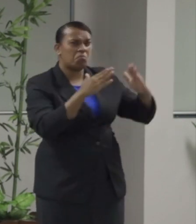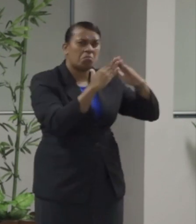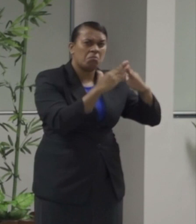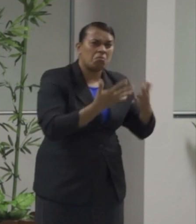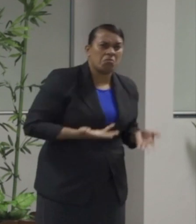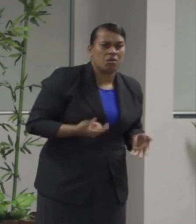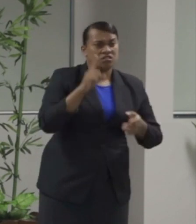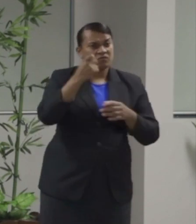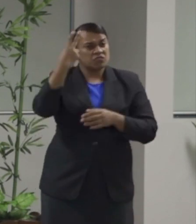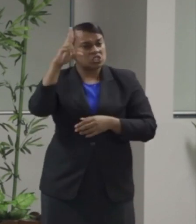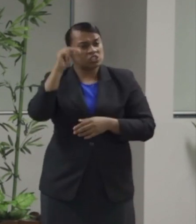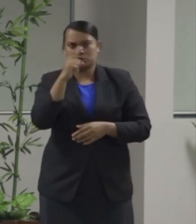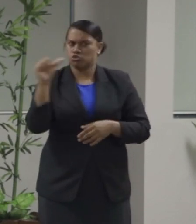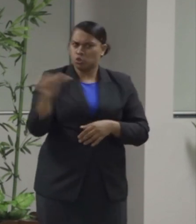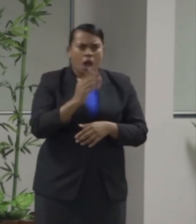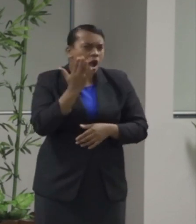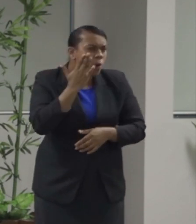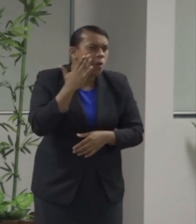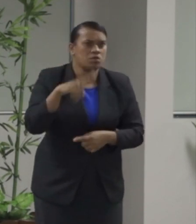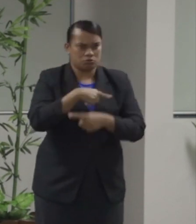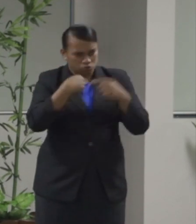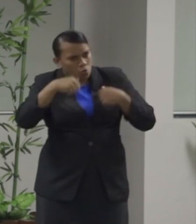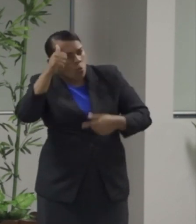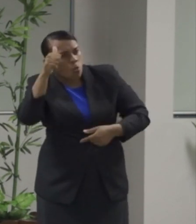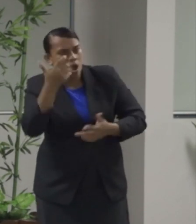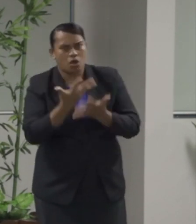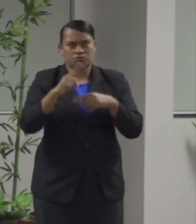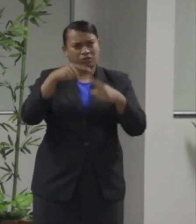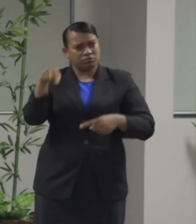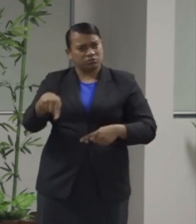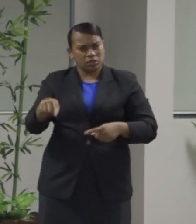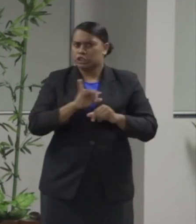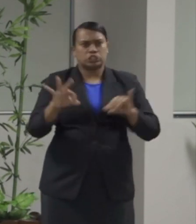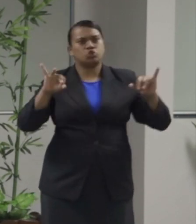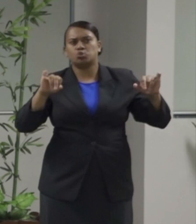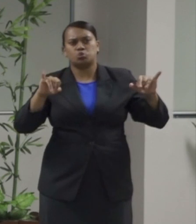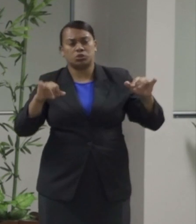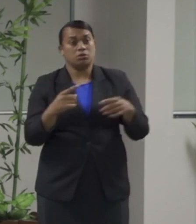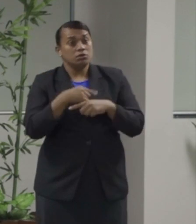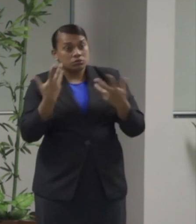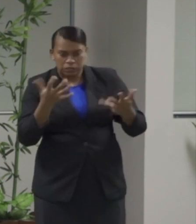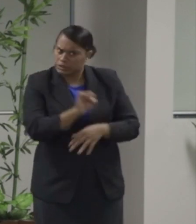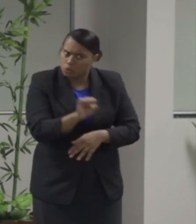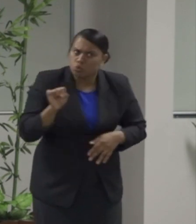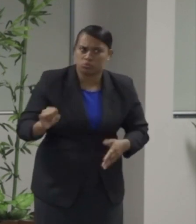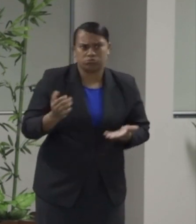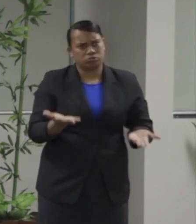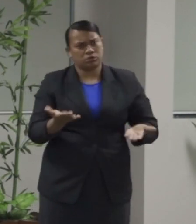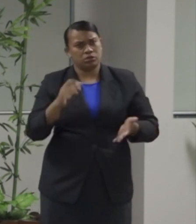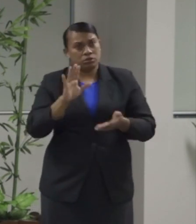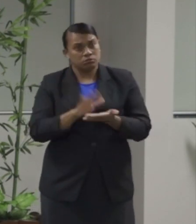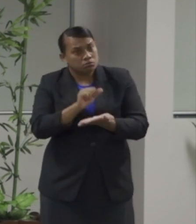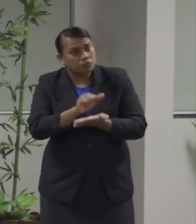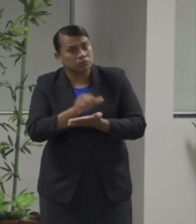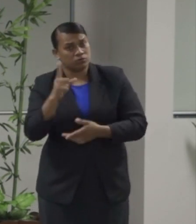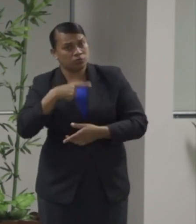know that we are actually aware of this, and it is not an issue we are taking lightly. That's why I'm also joined